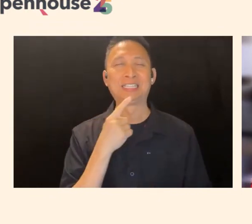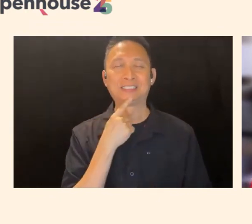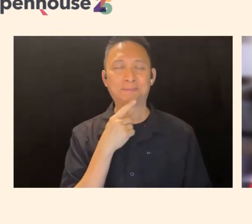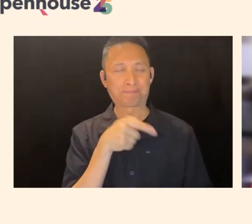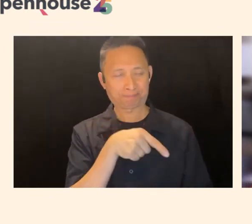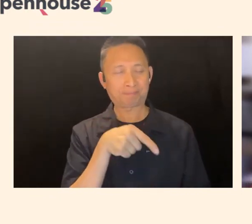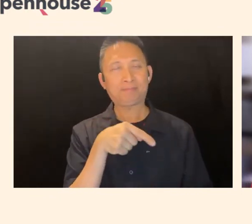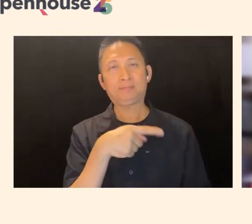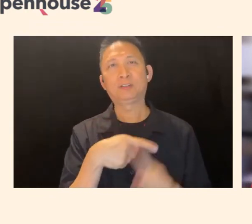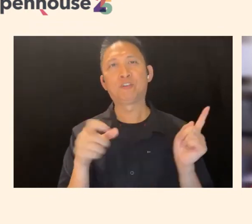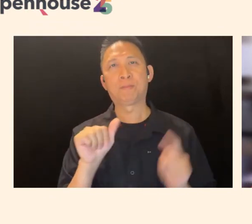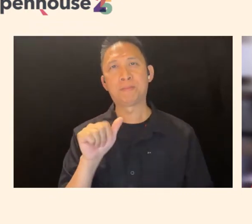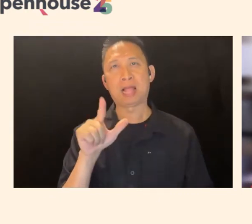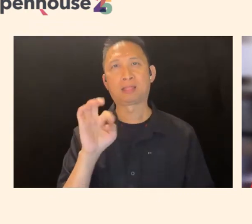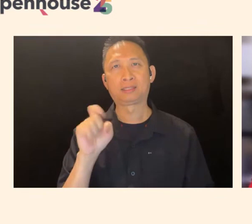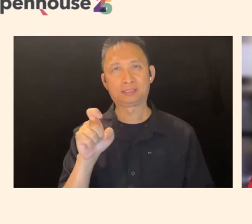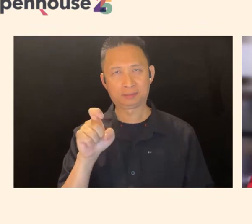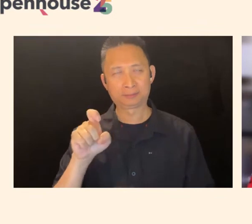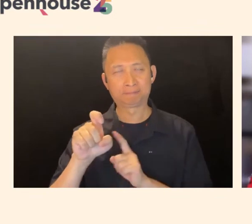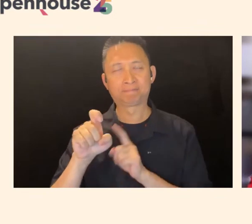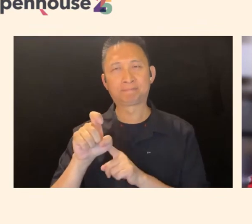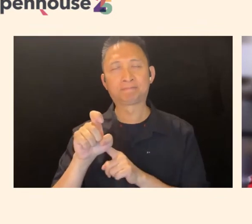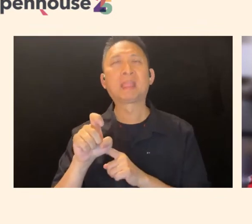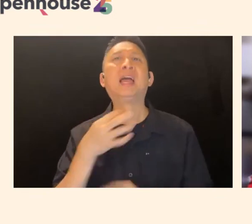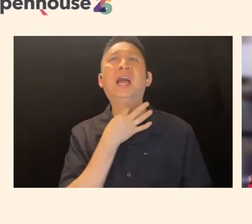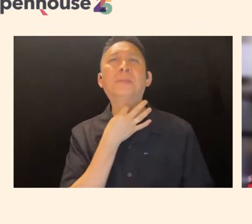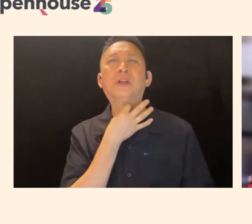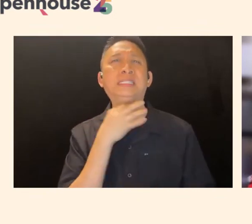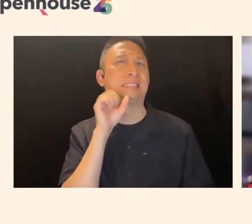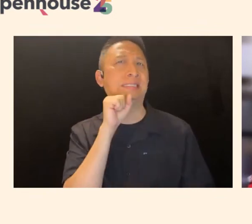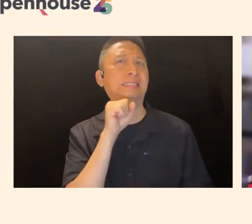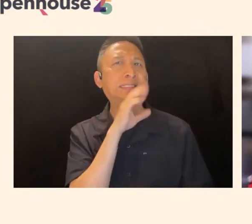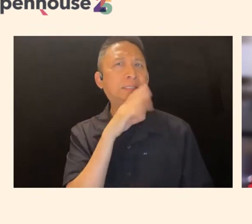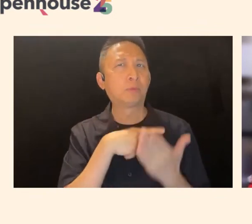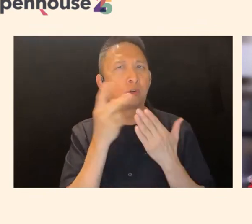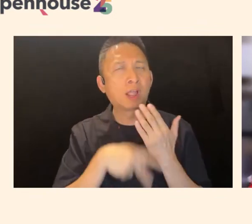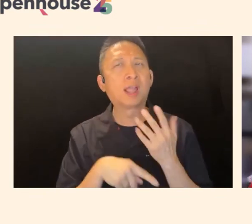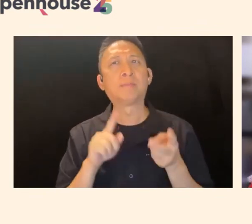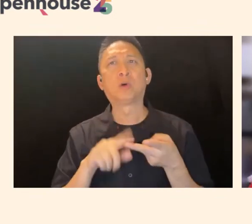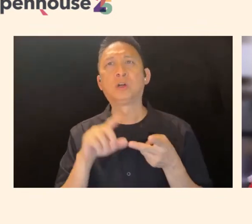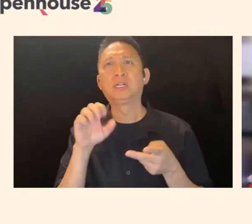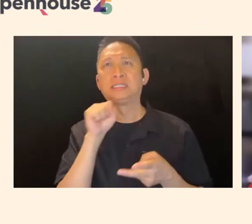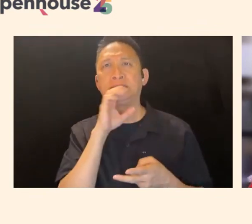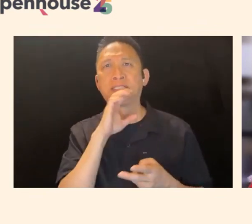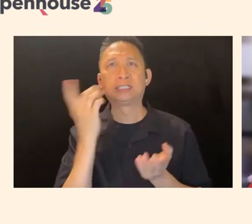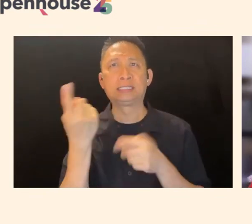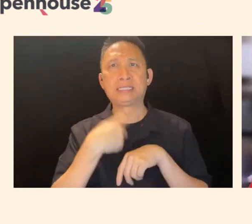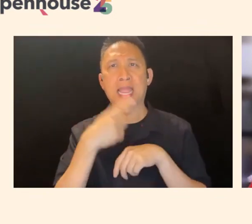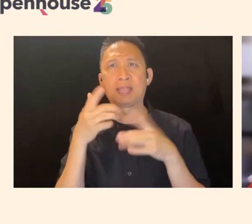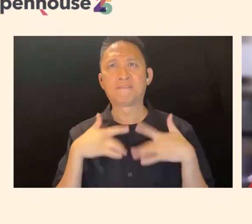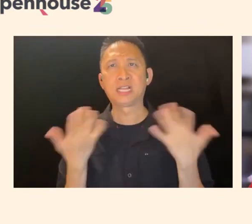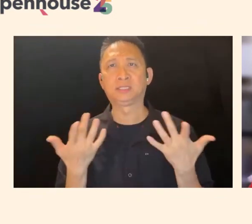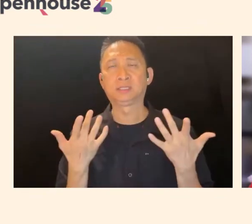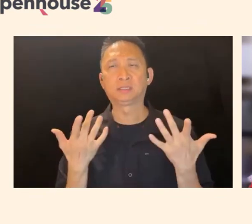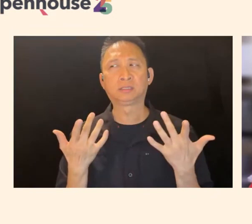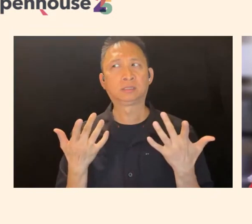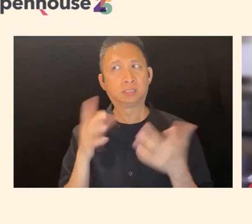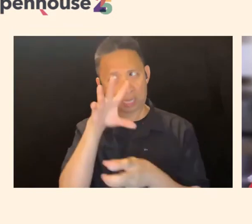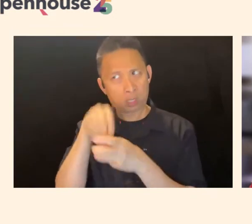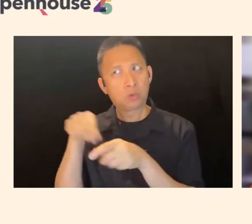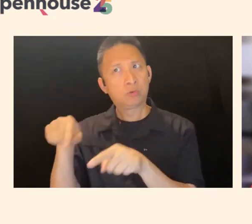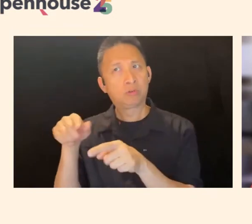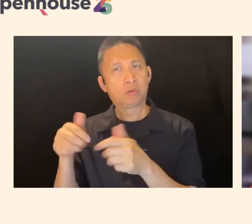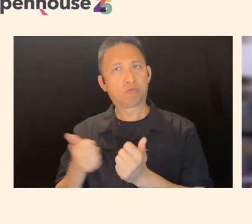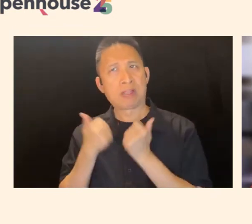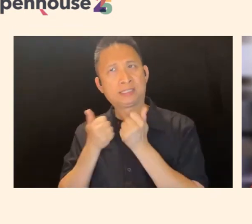from Alex, do the senior programs or the senior day events involve just the residents in the senior housing, or also